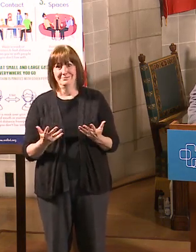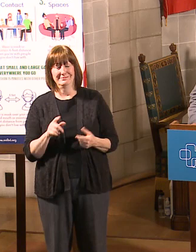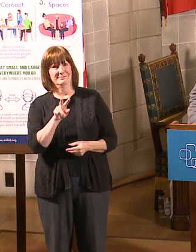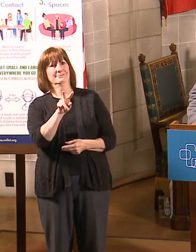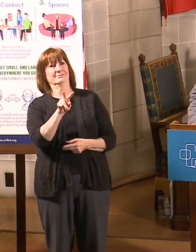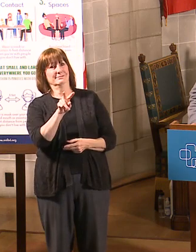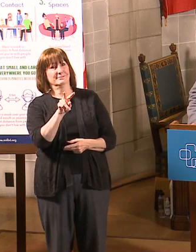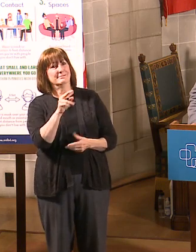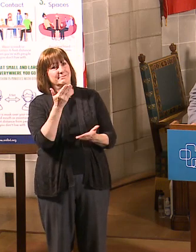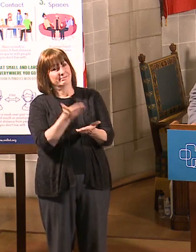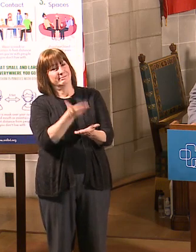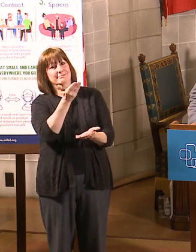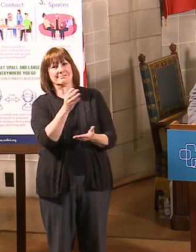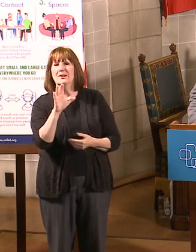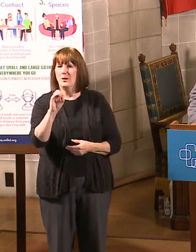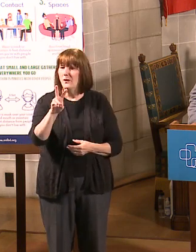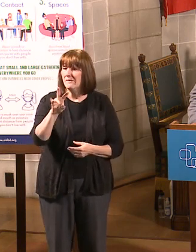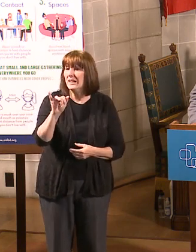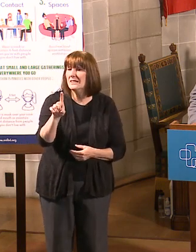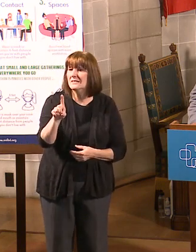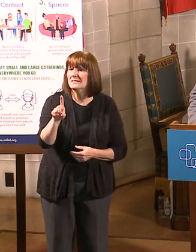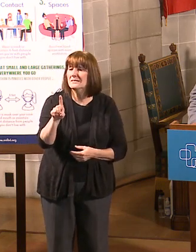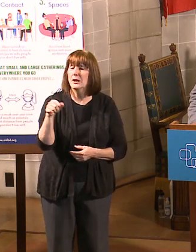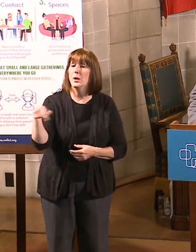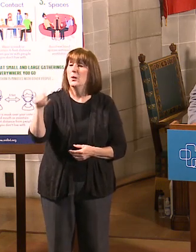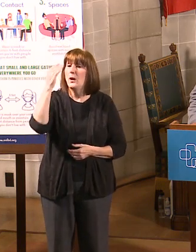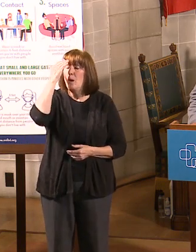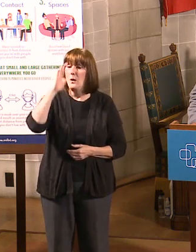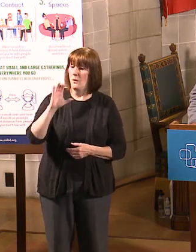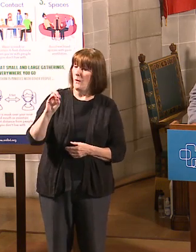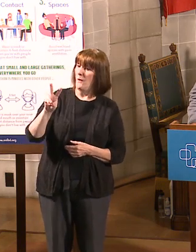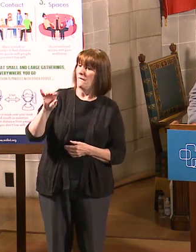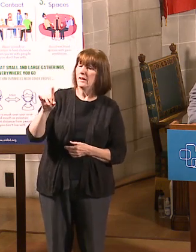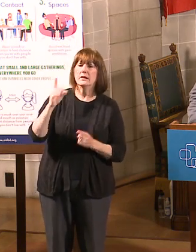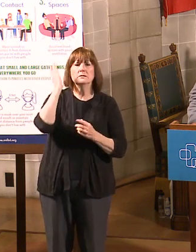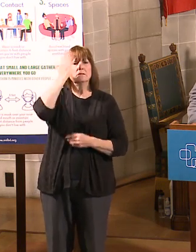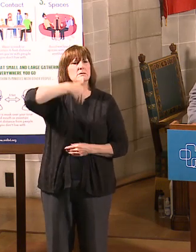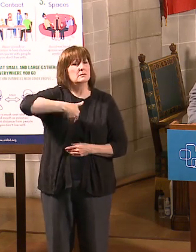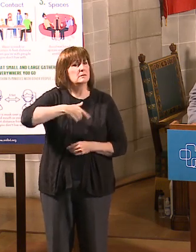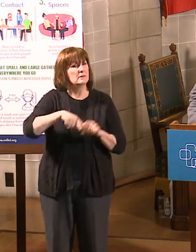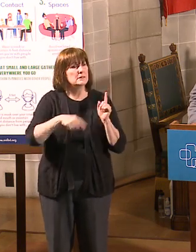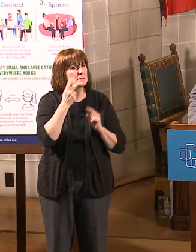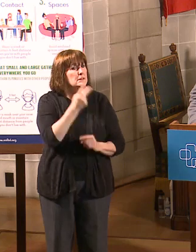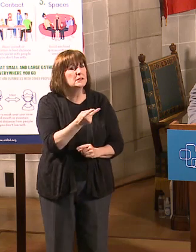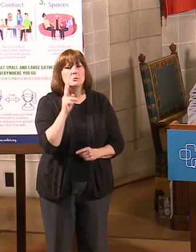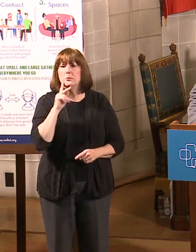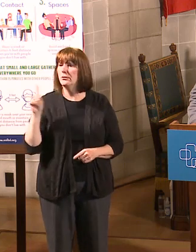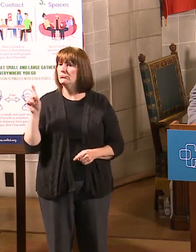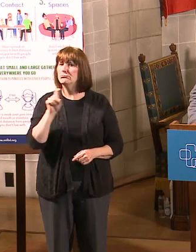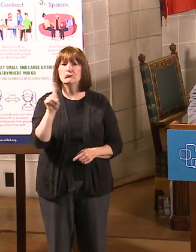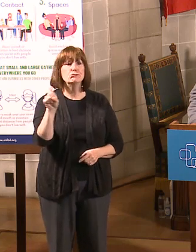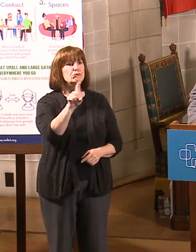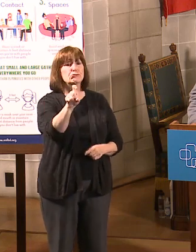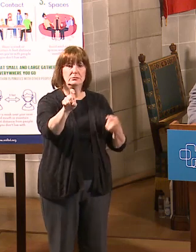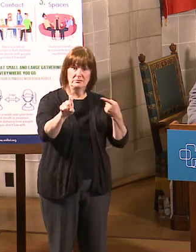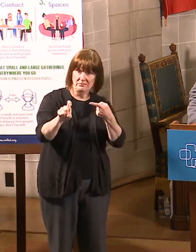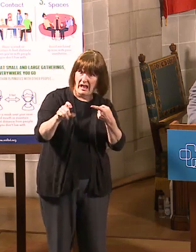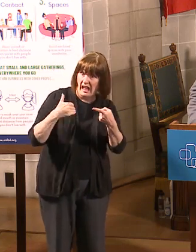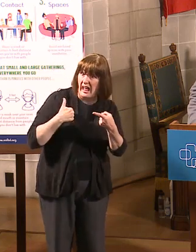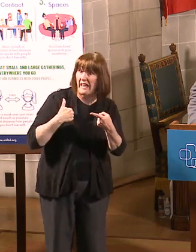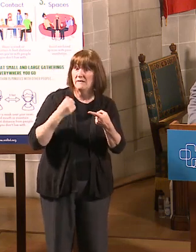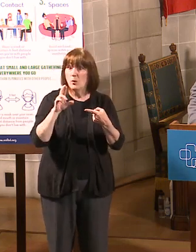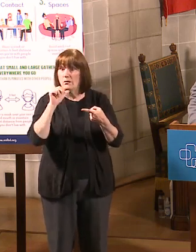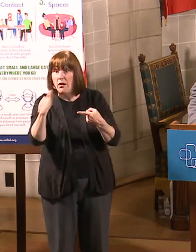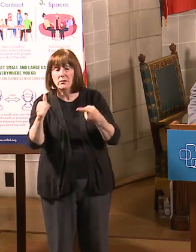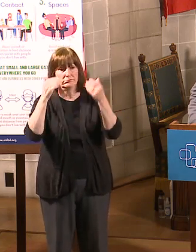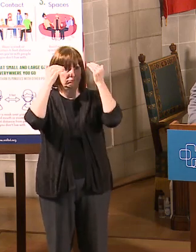visual sign of COVID, because as we know, COVID is invisible. You know, we walk around, we don't know who's had it, we don't know